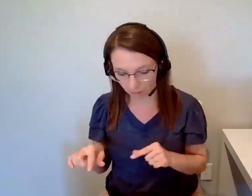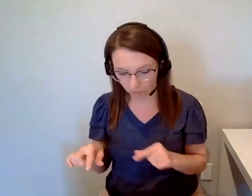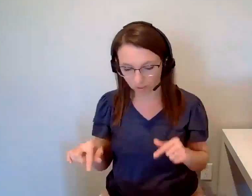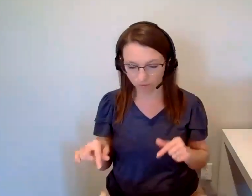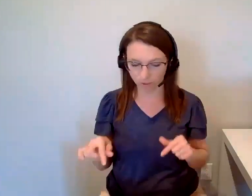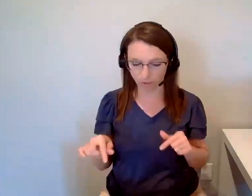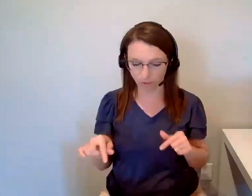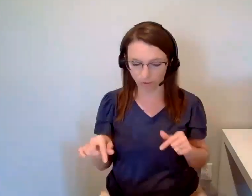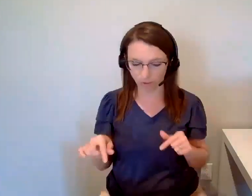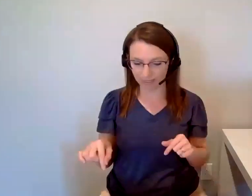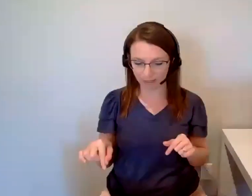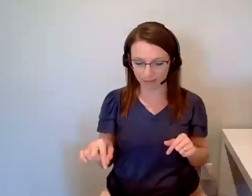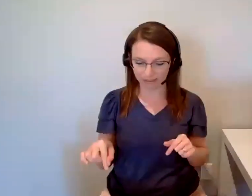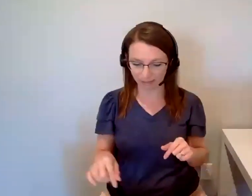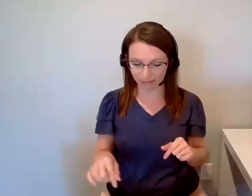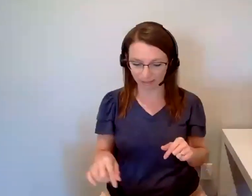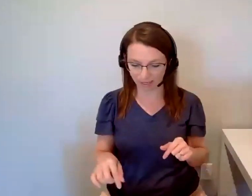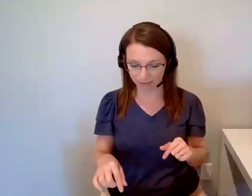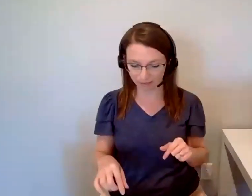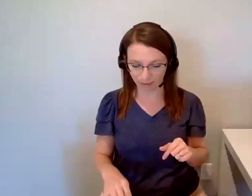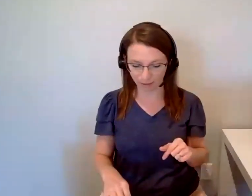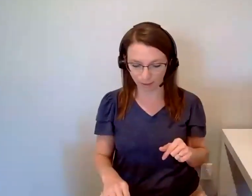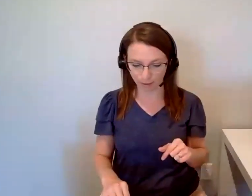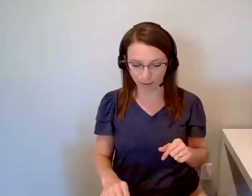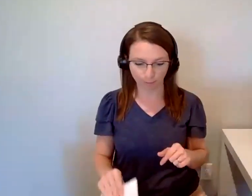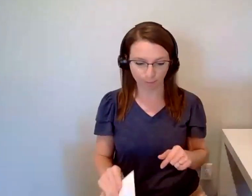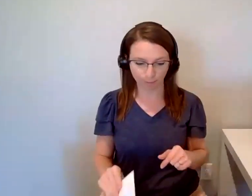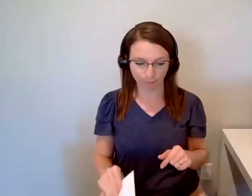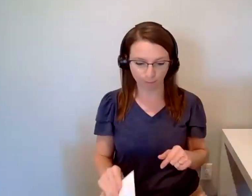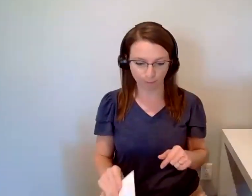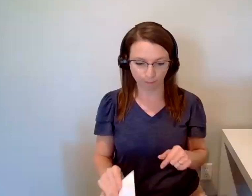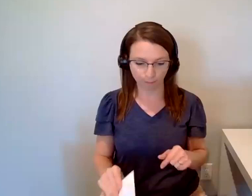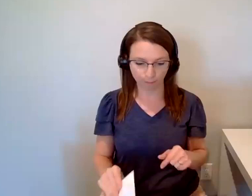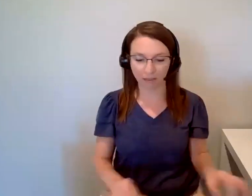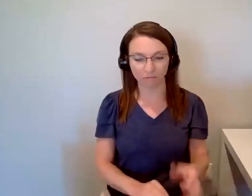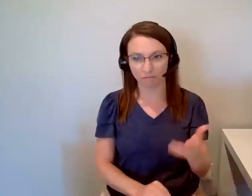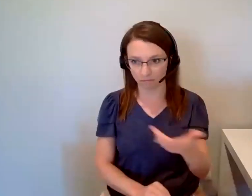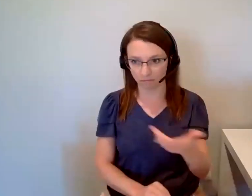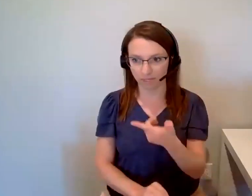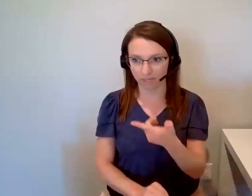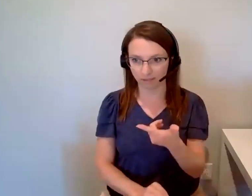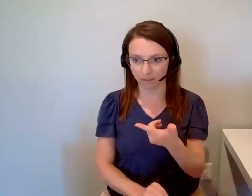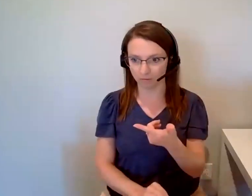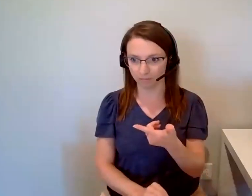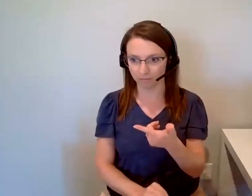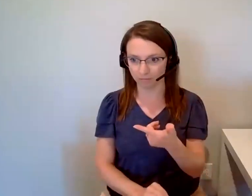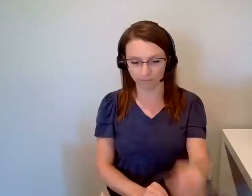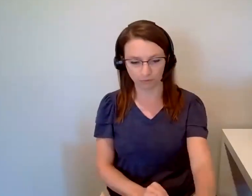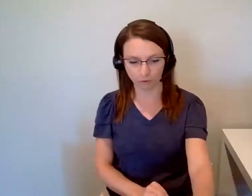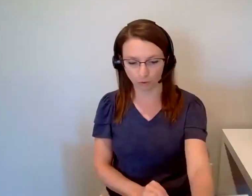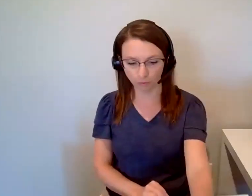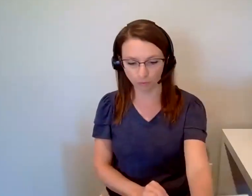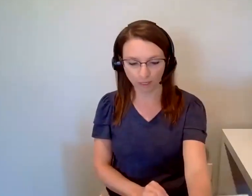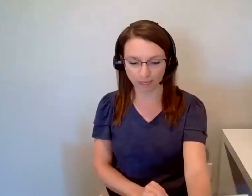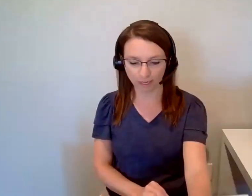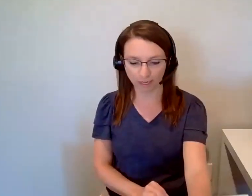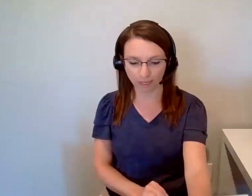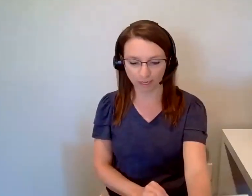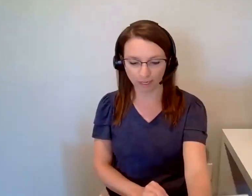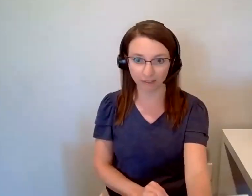I will cover a good bit in this class, but as you know, I have